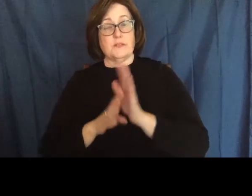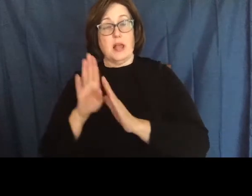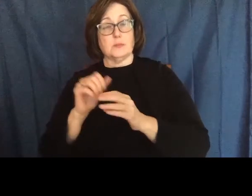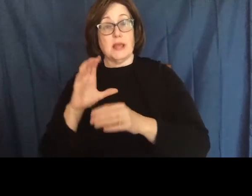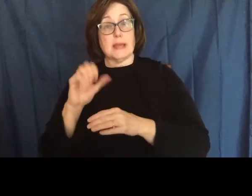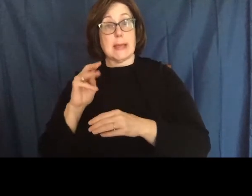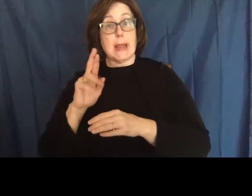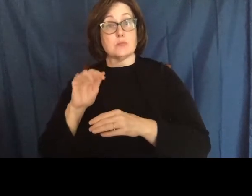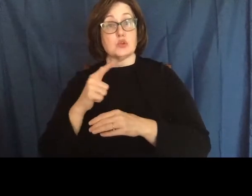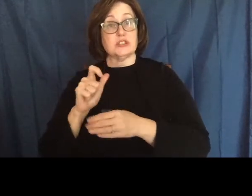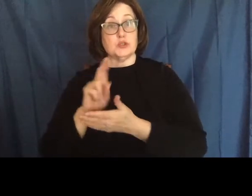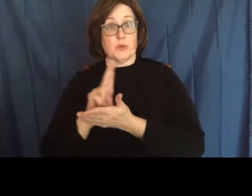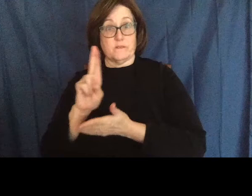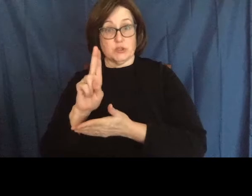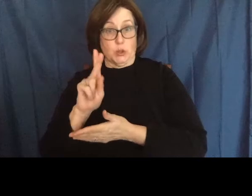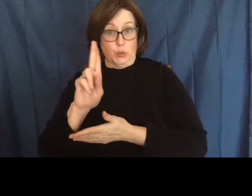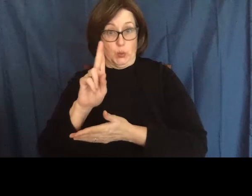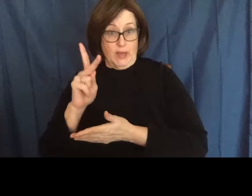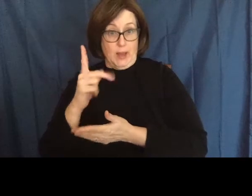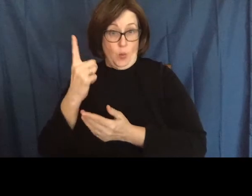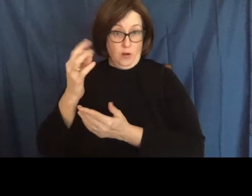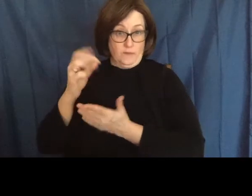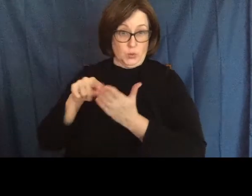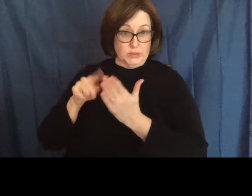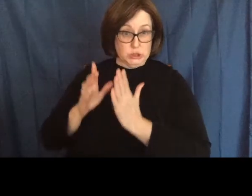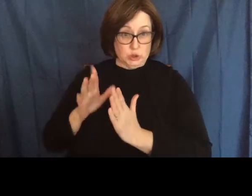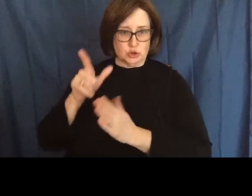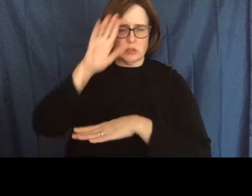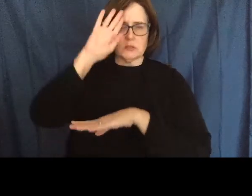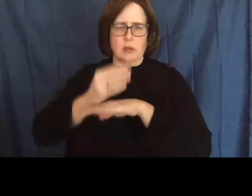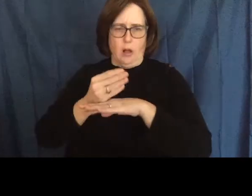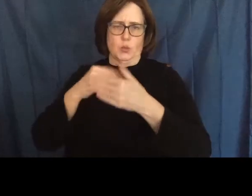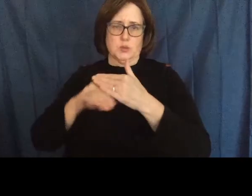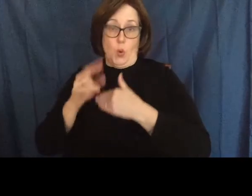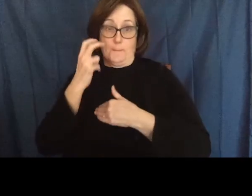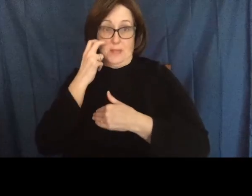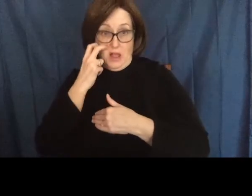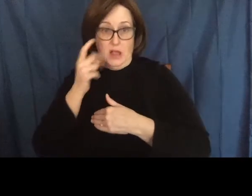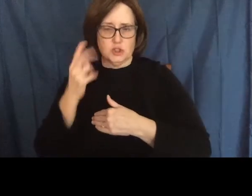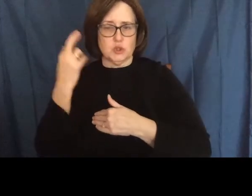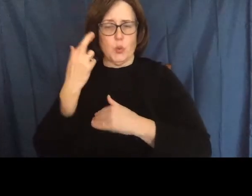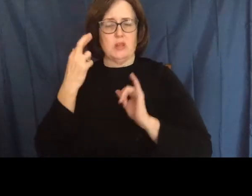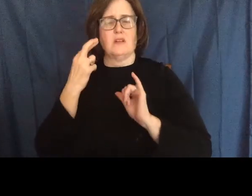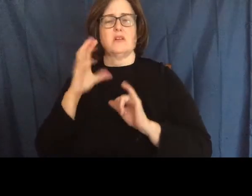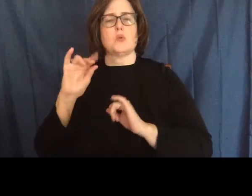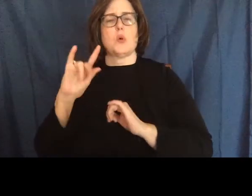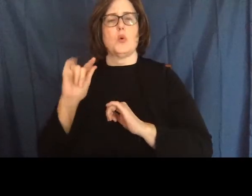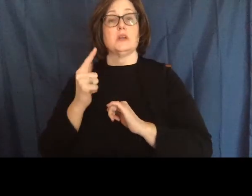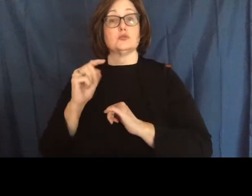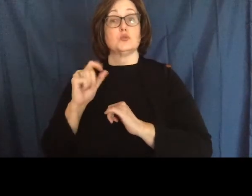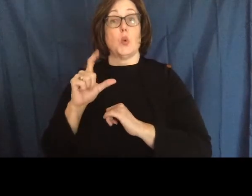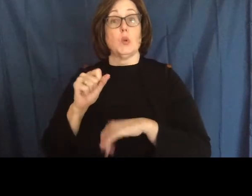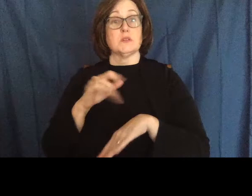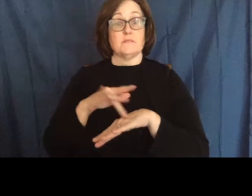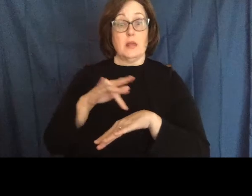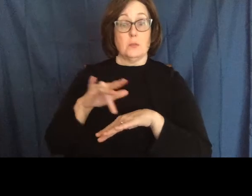those researchers that had a son who was born blind. And she realized that a lot of the coding tools that he